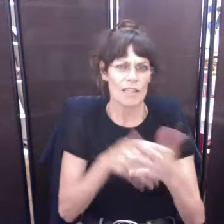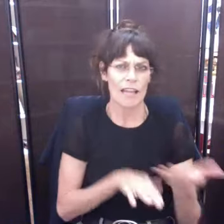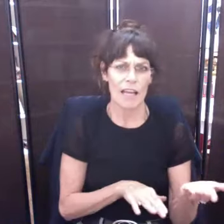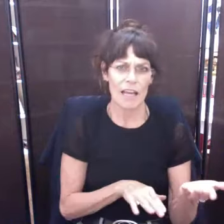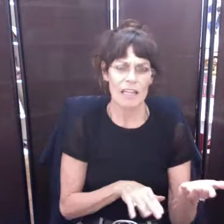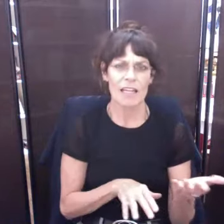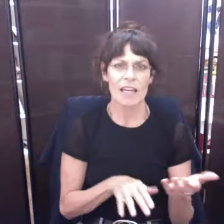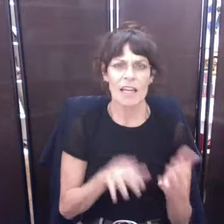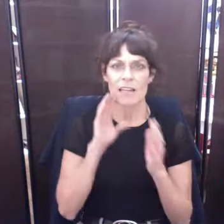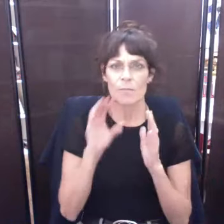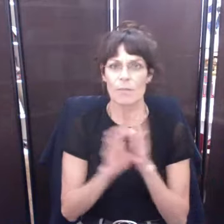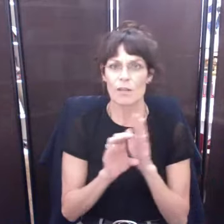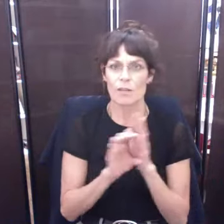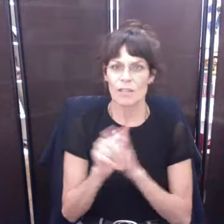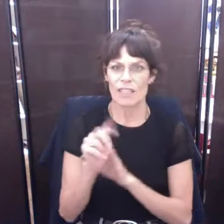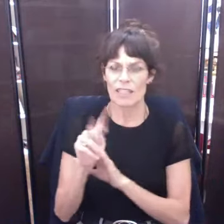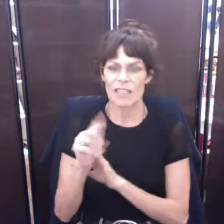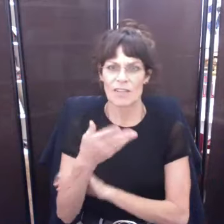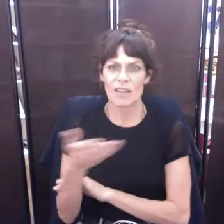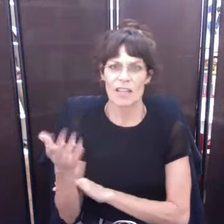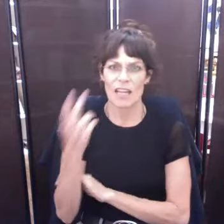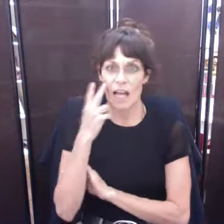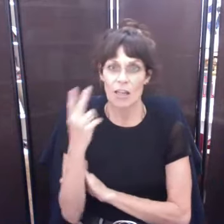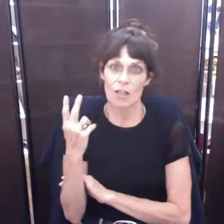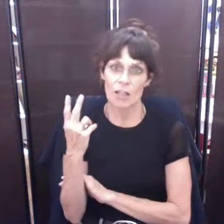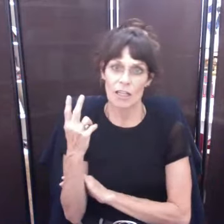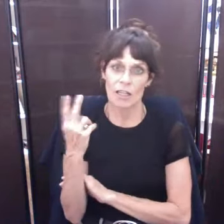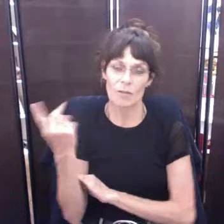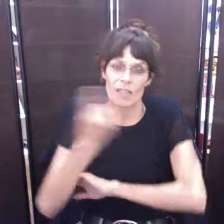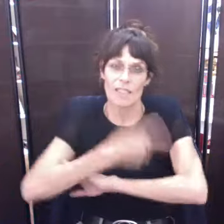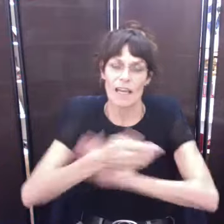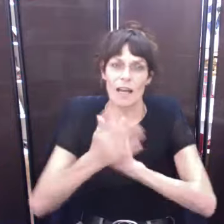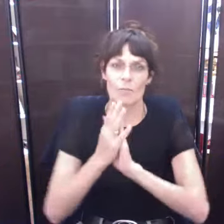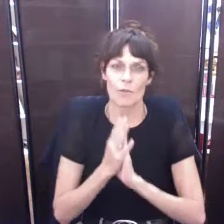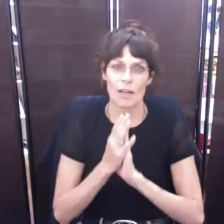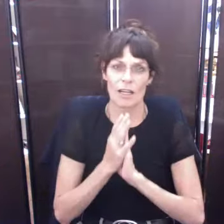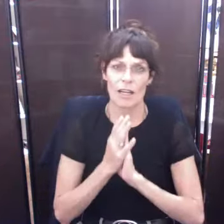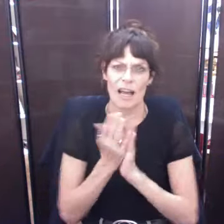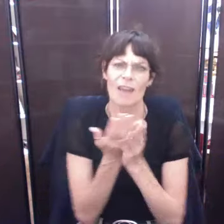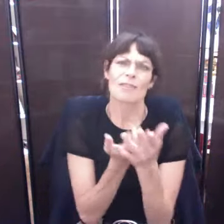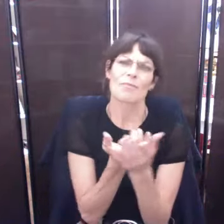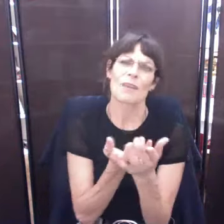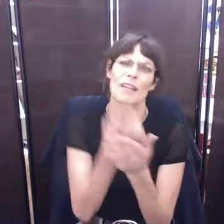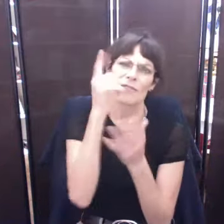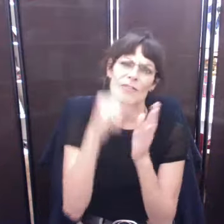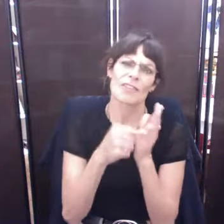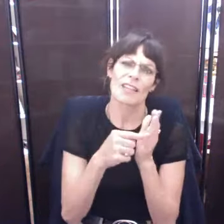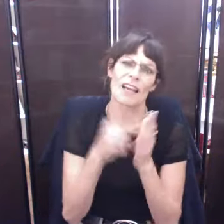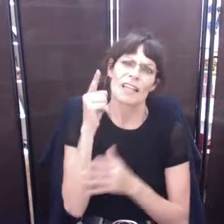a TV thing. I happened to look, and it was the day I prayed. And I was begging for a sign that he was okay.